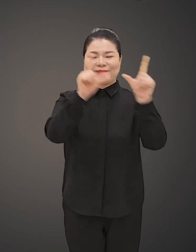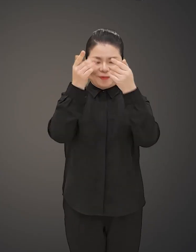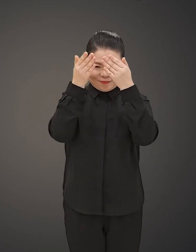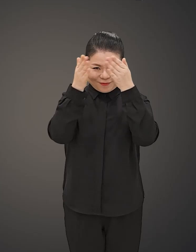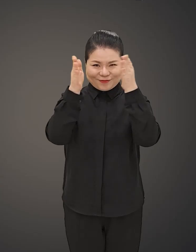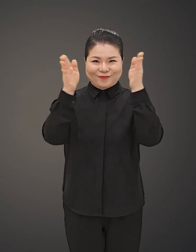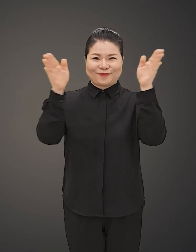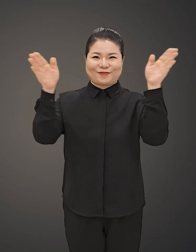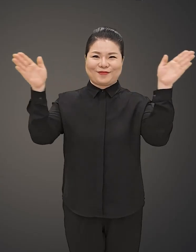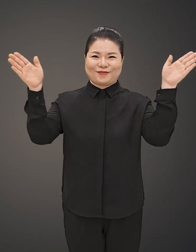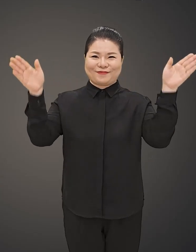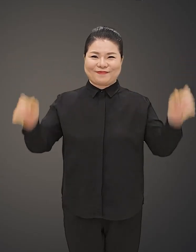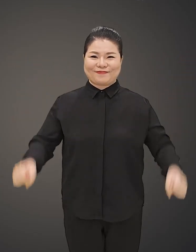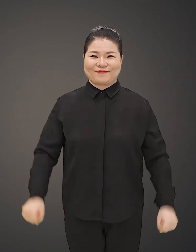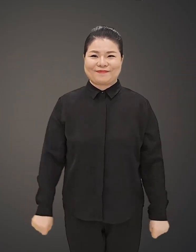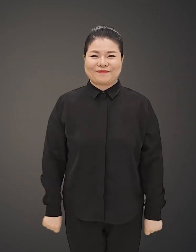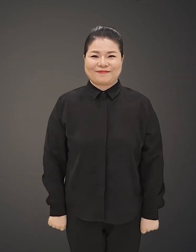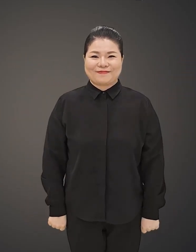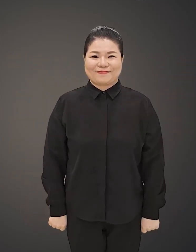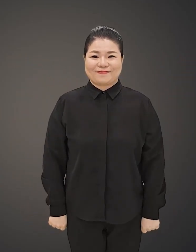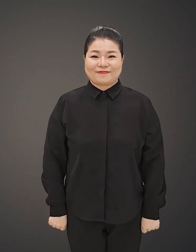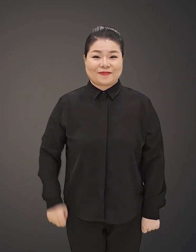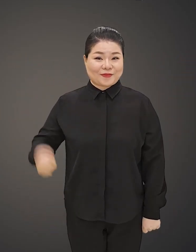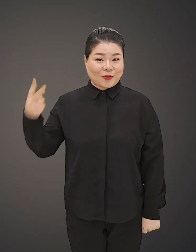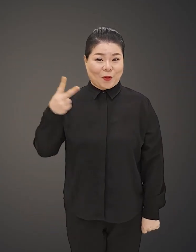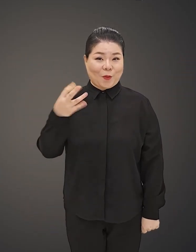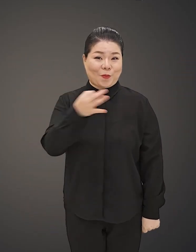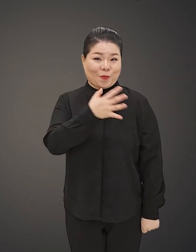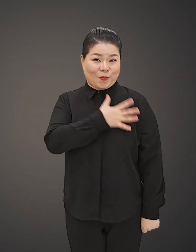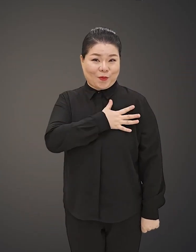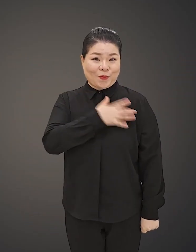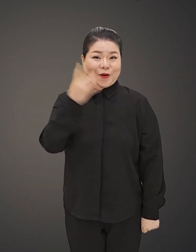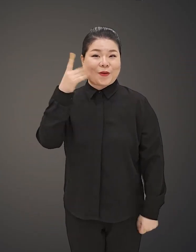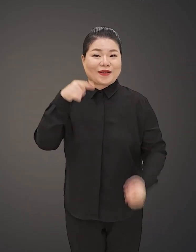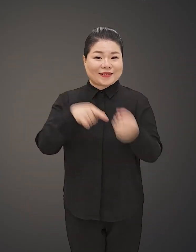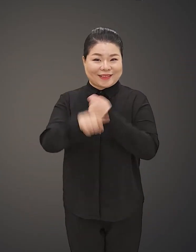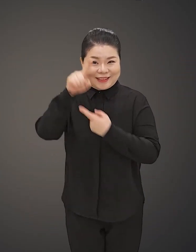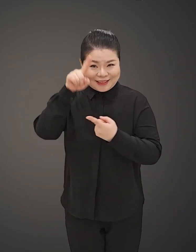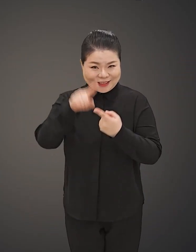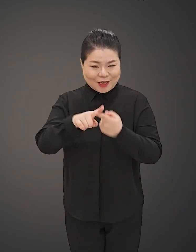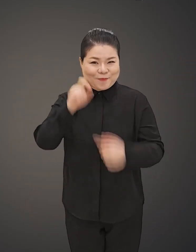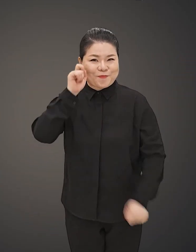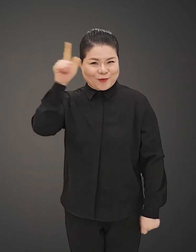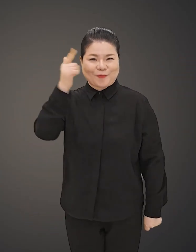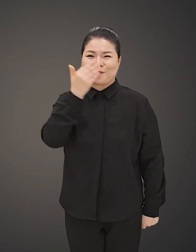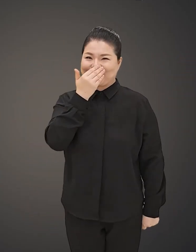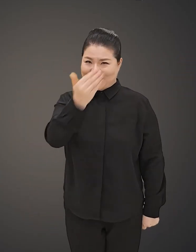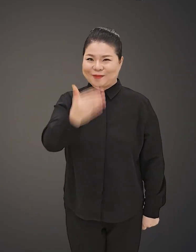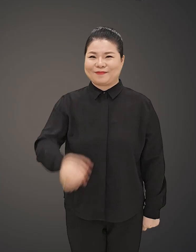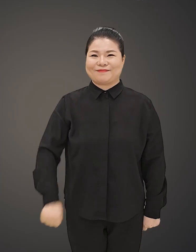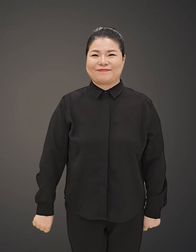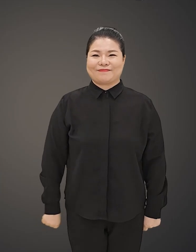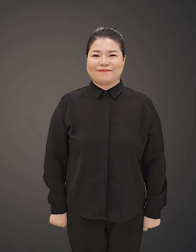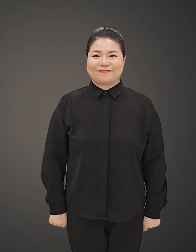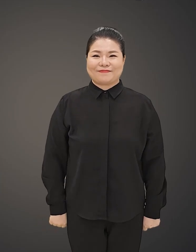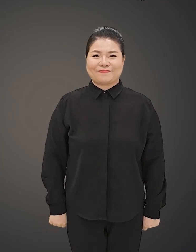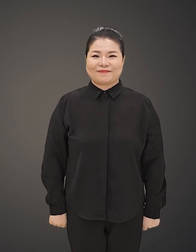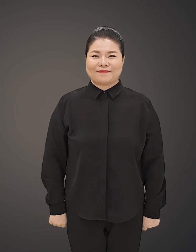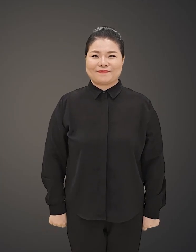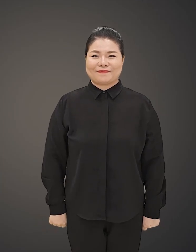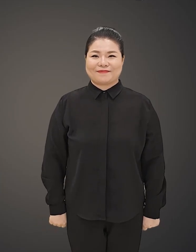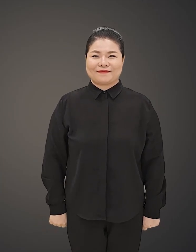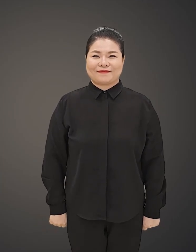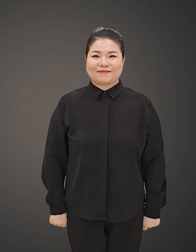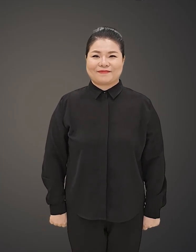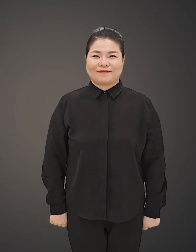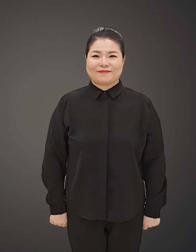and add a whole new dimension to your life. You're going to get involved in the art of living.